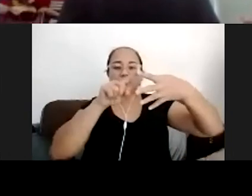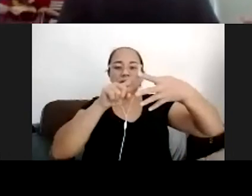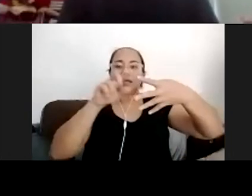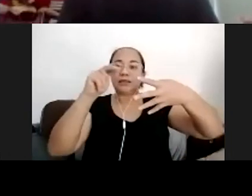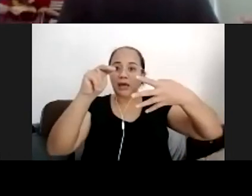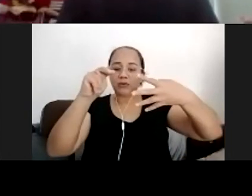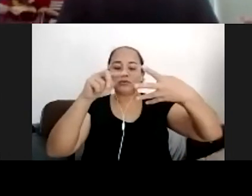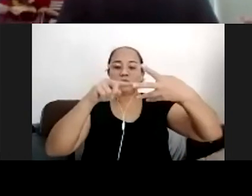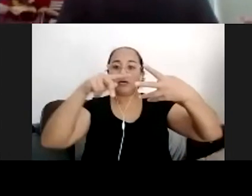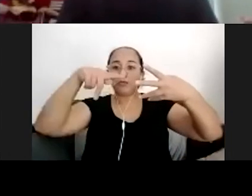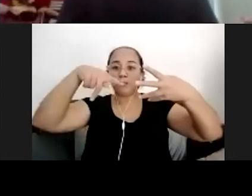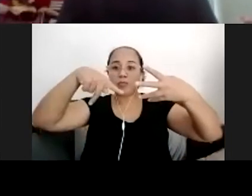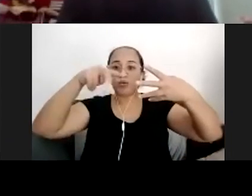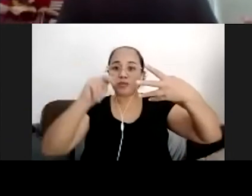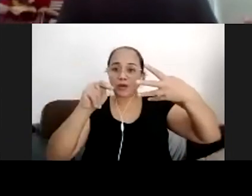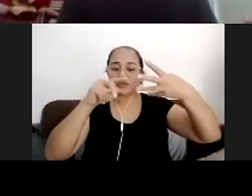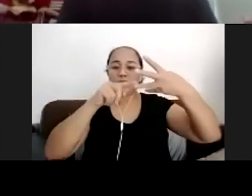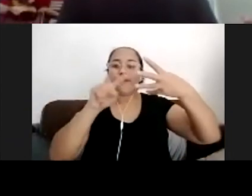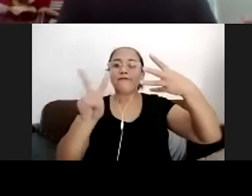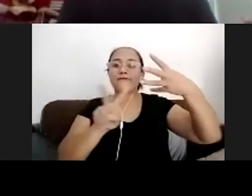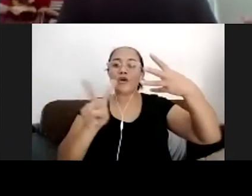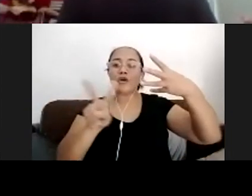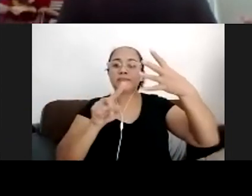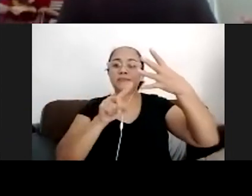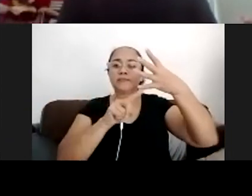verb. D, none of the above.